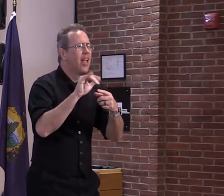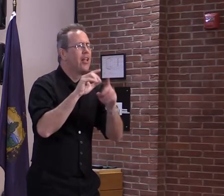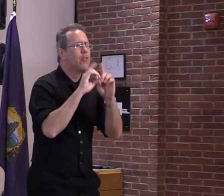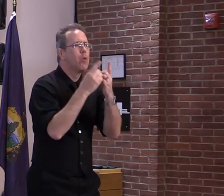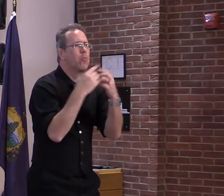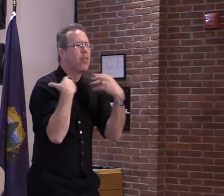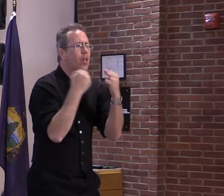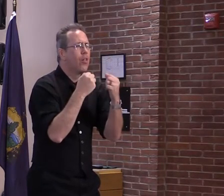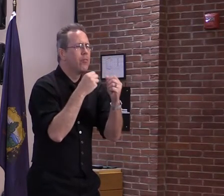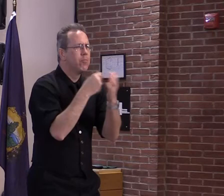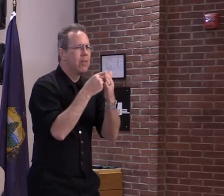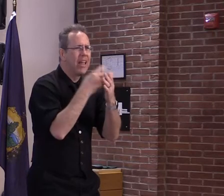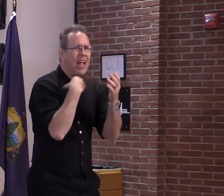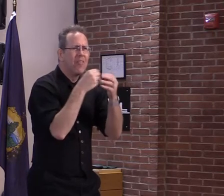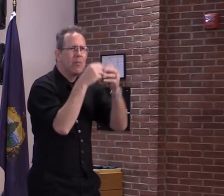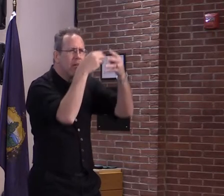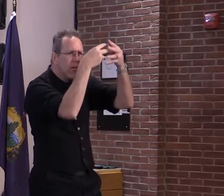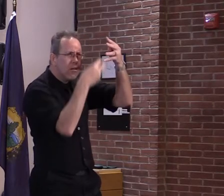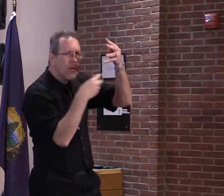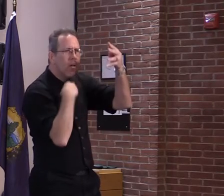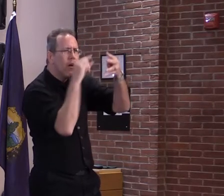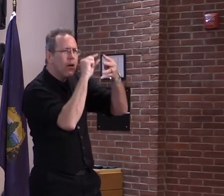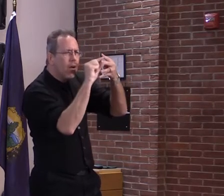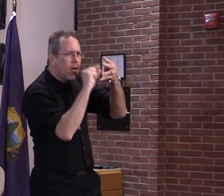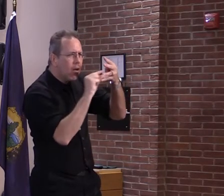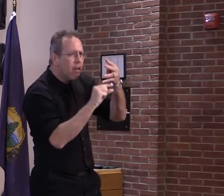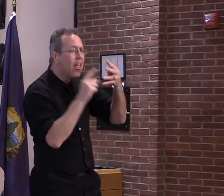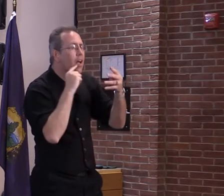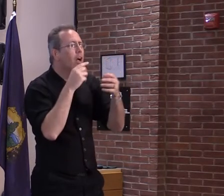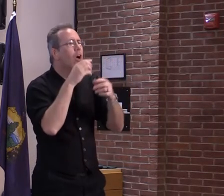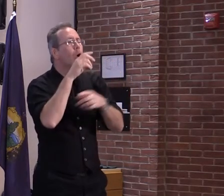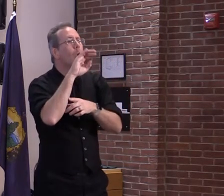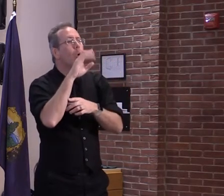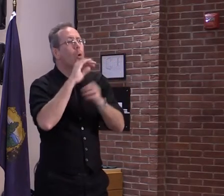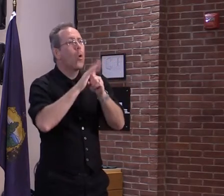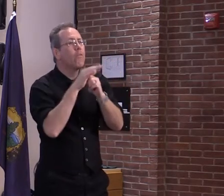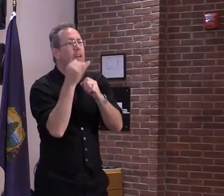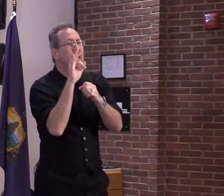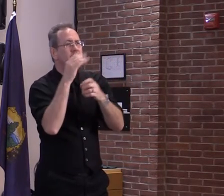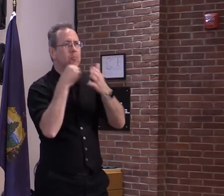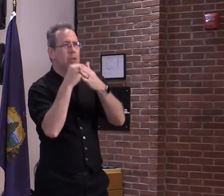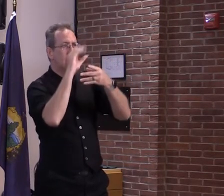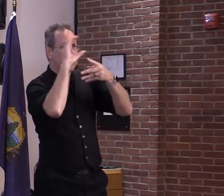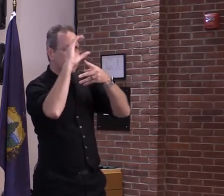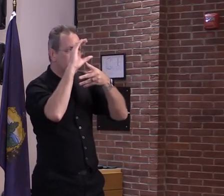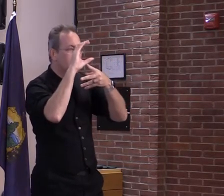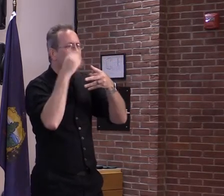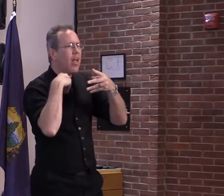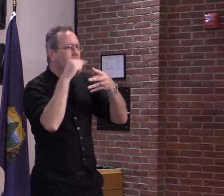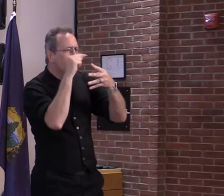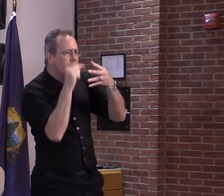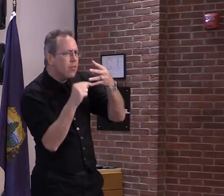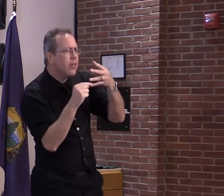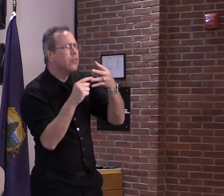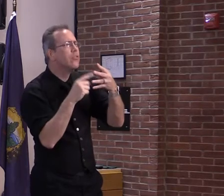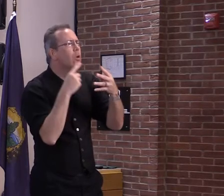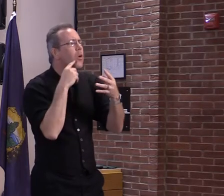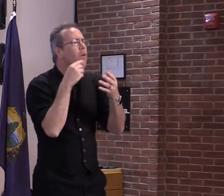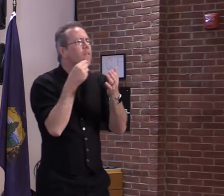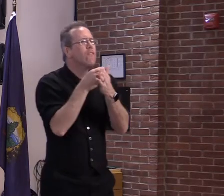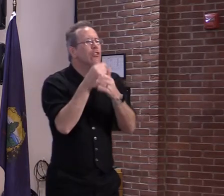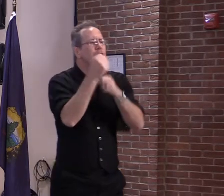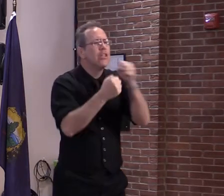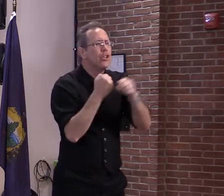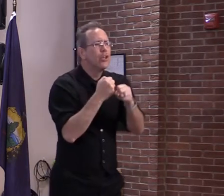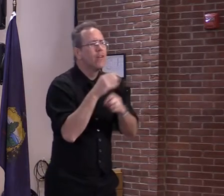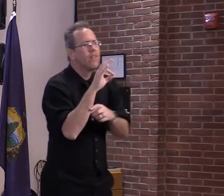different categories. Under COVID-19 response, they have FY21 actual expense, FY22 estimated